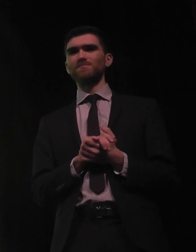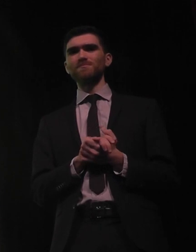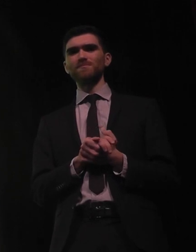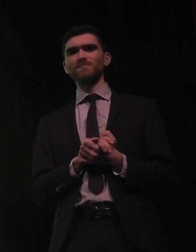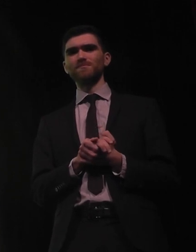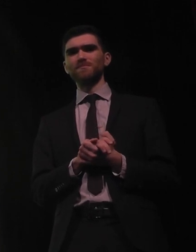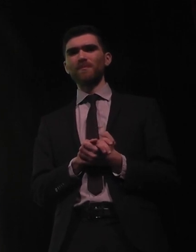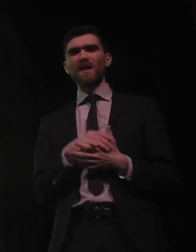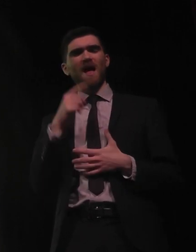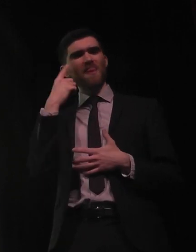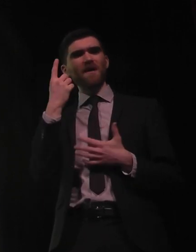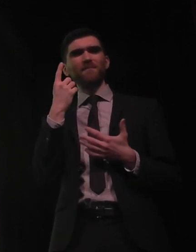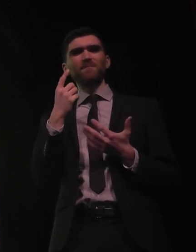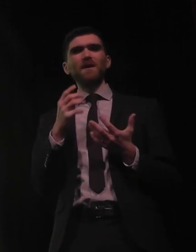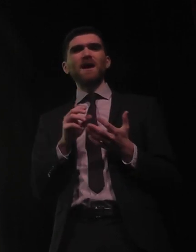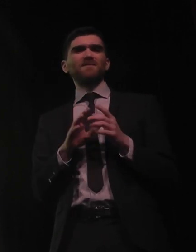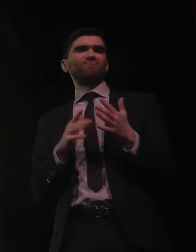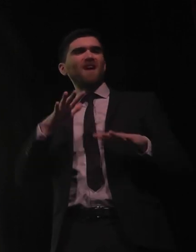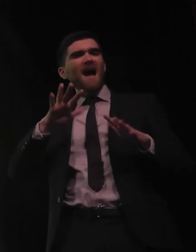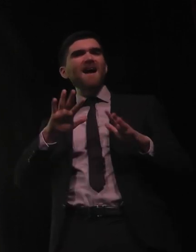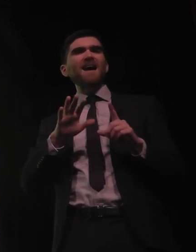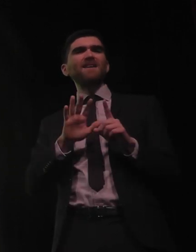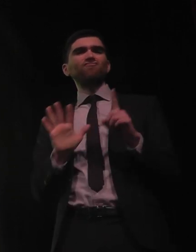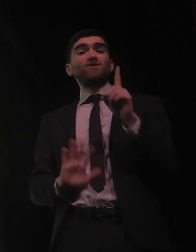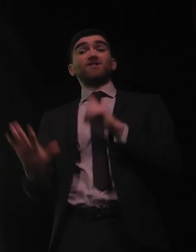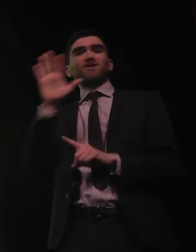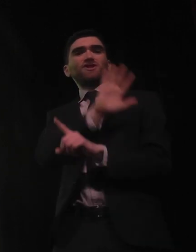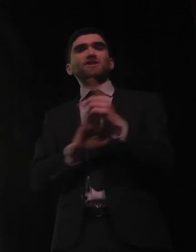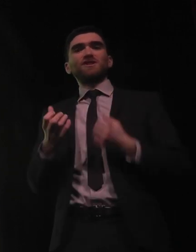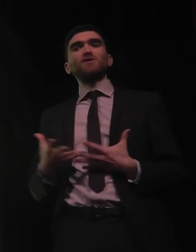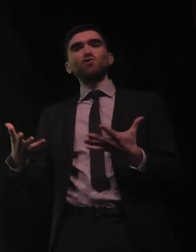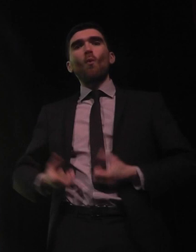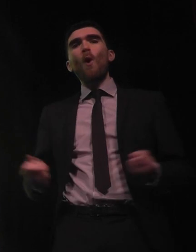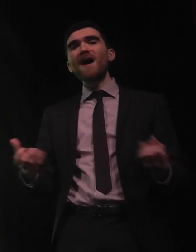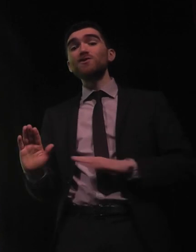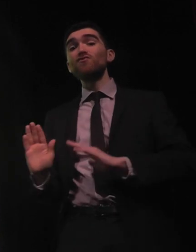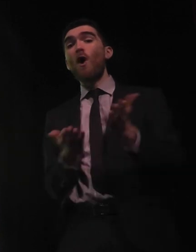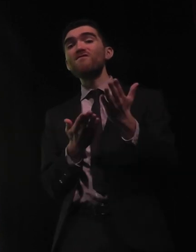average national wage, you would get substantially improved intake to Parliament.